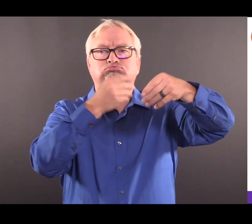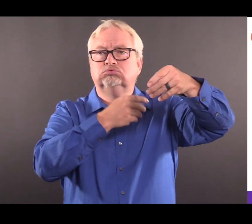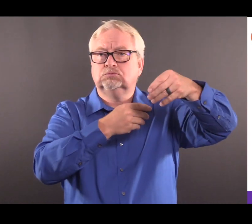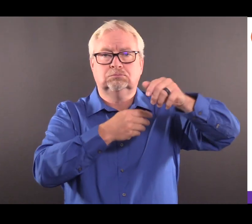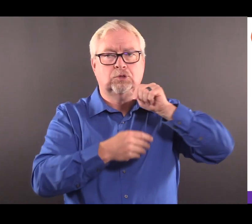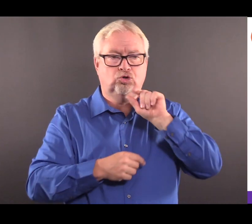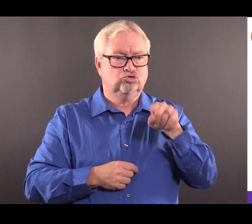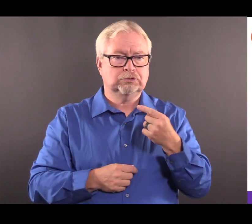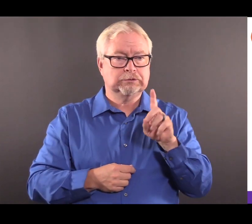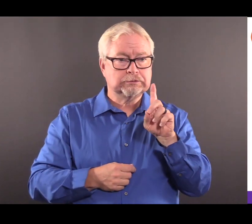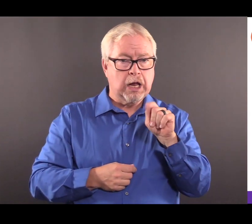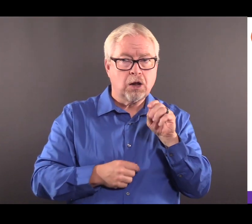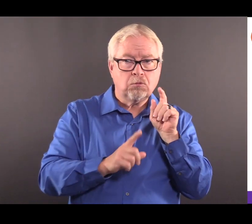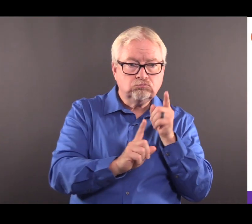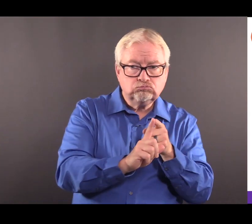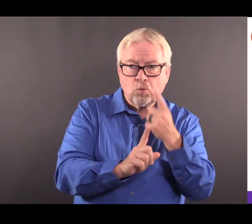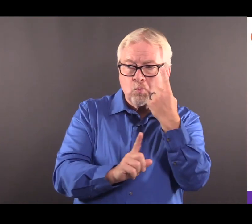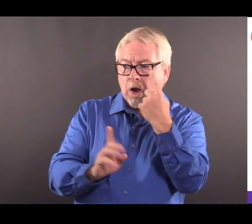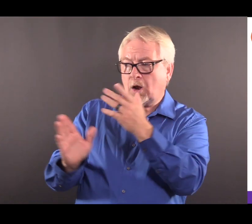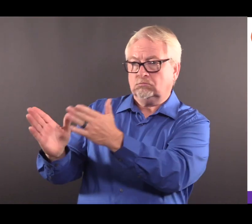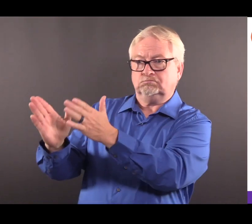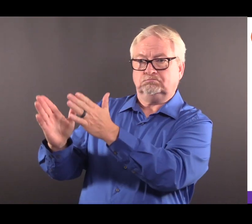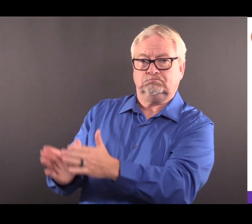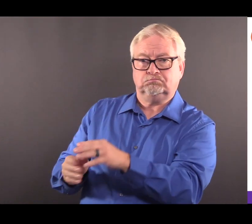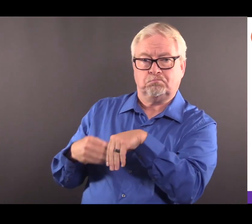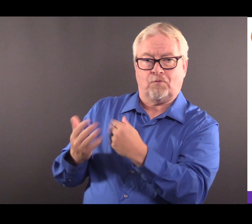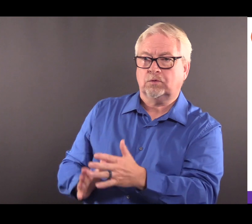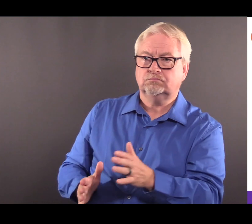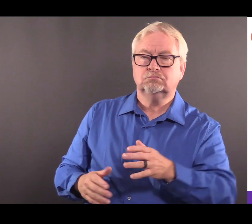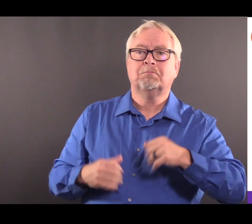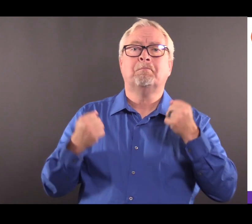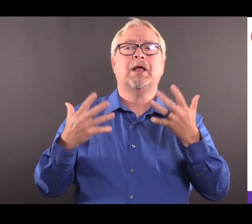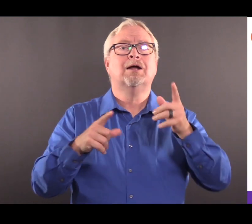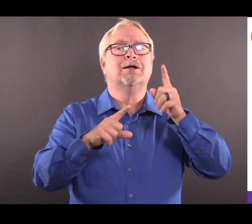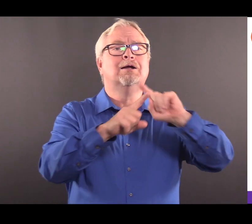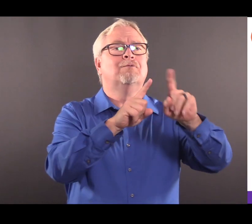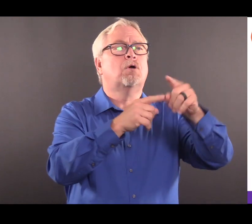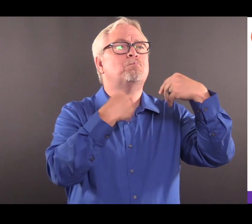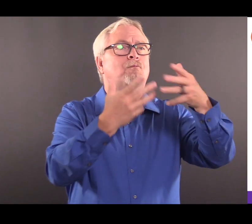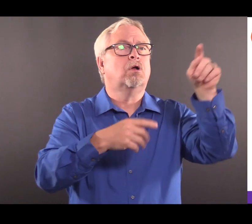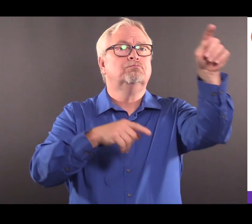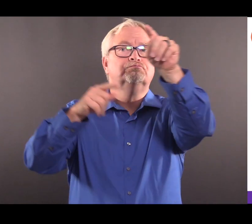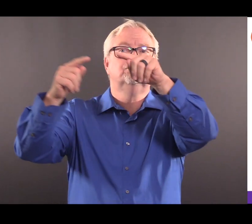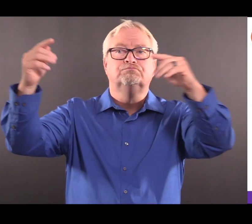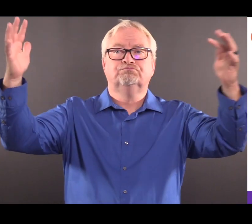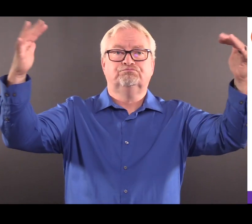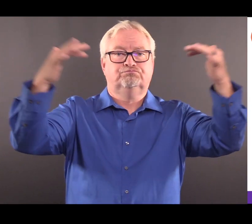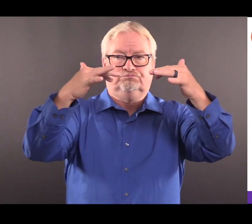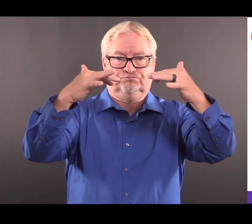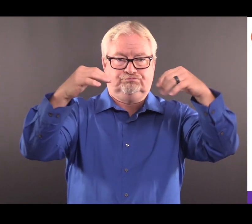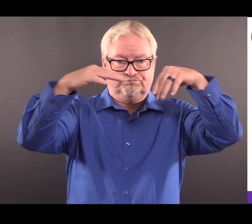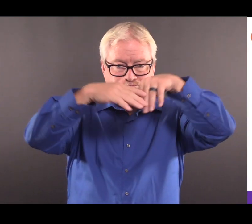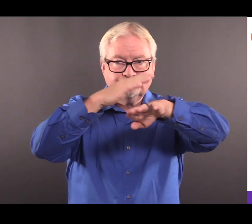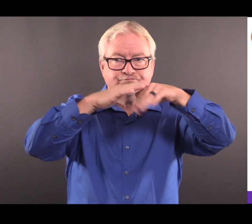and tracks system-wide data, not just data that is specific to one provider.